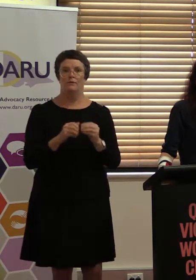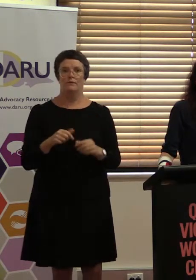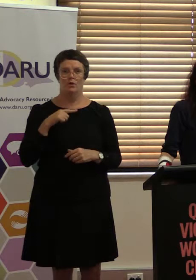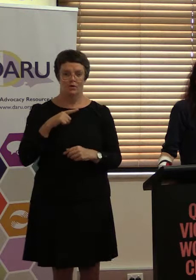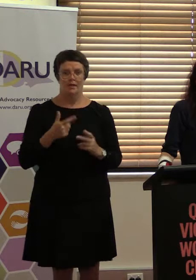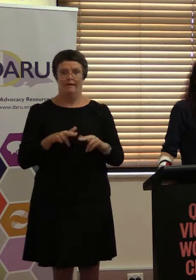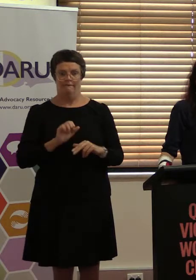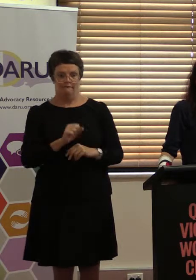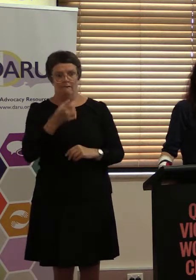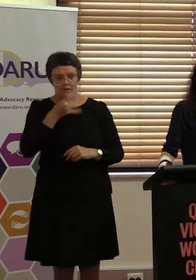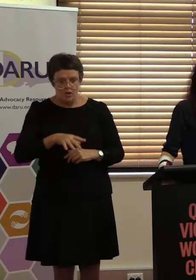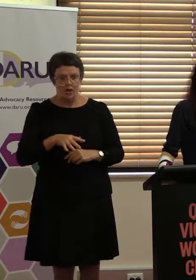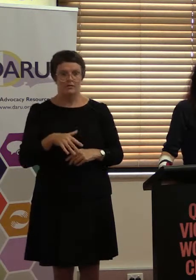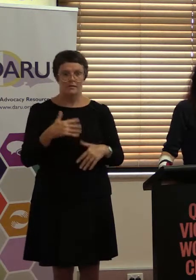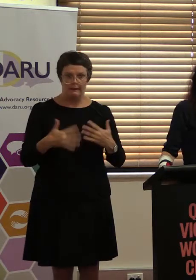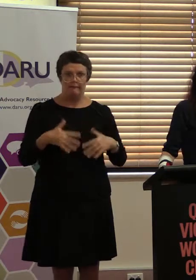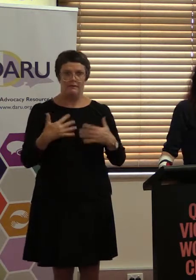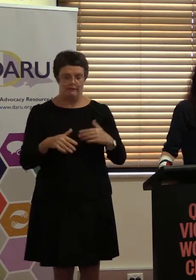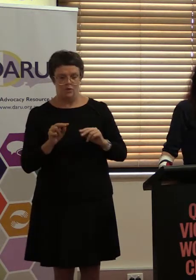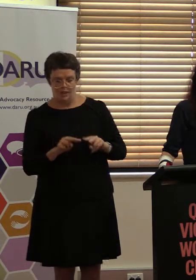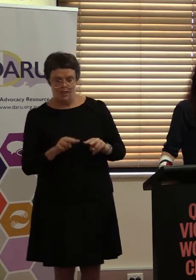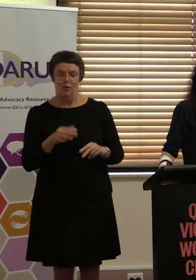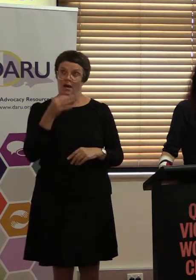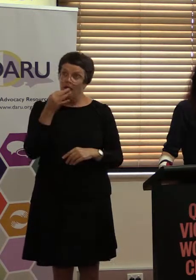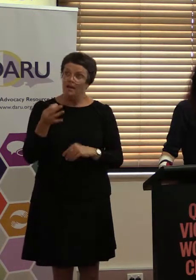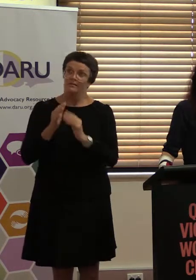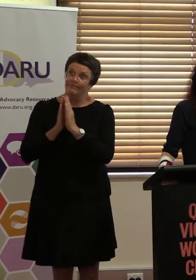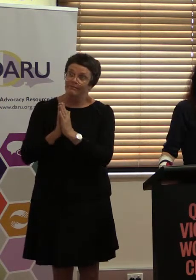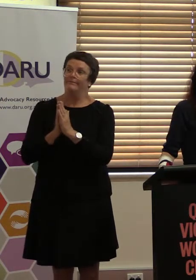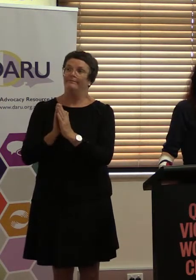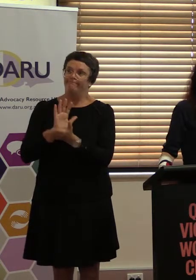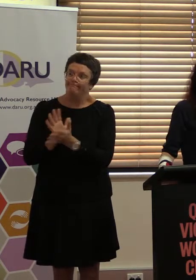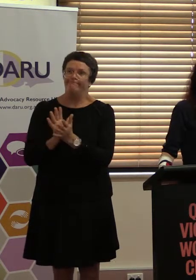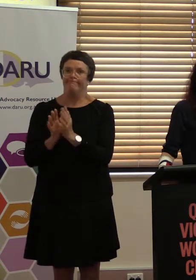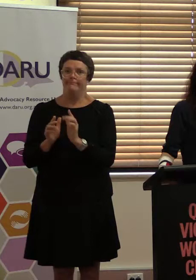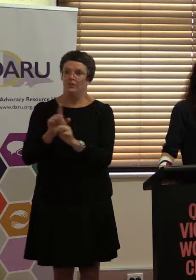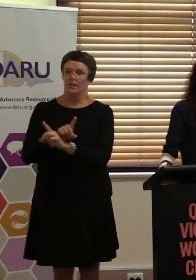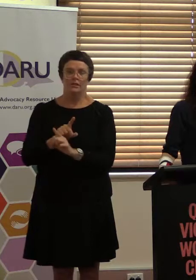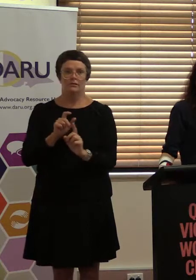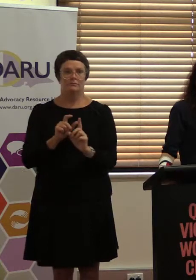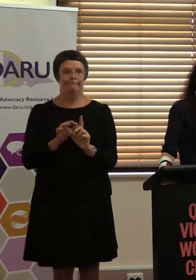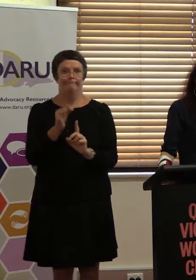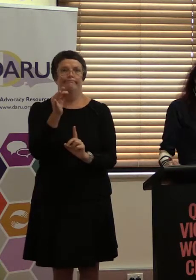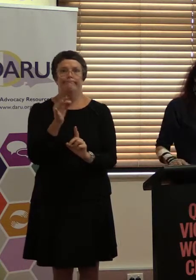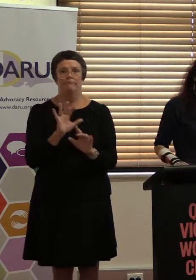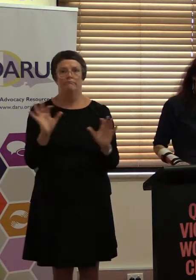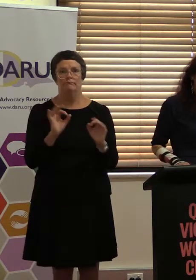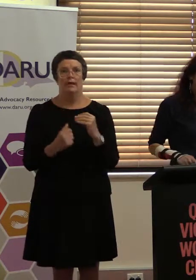child is suffering and no matter how much you plead or you argue, you can't get a change in their